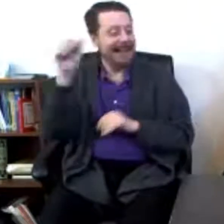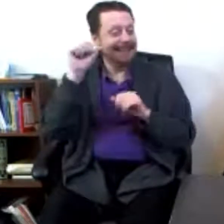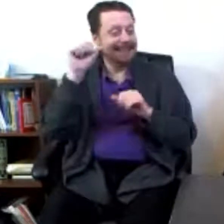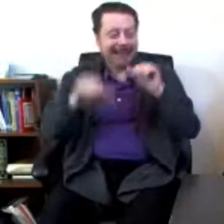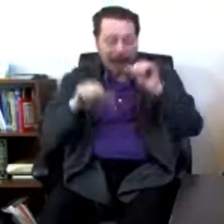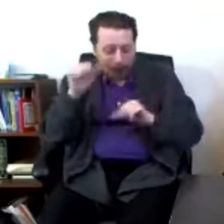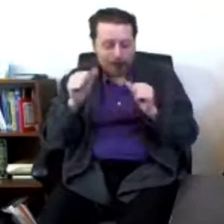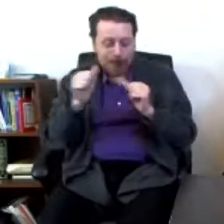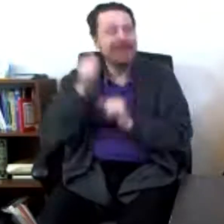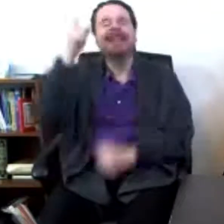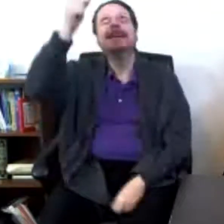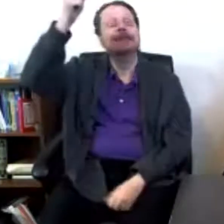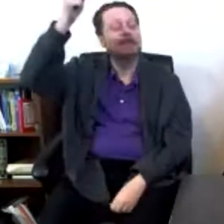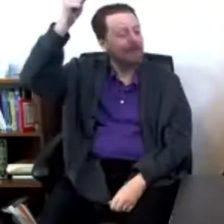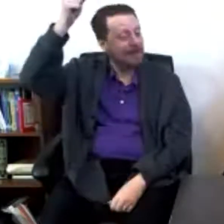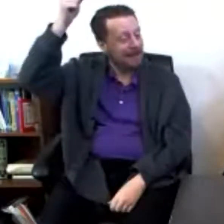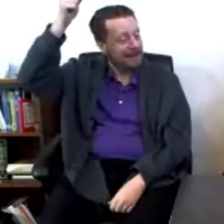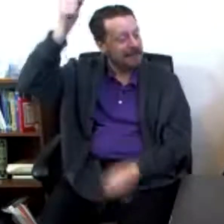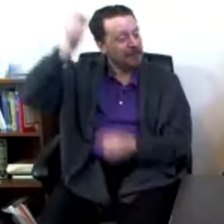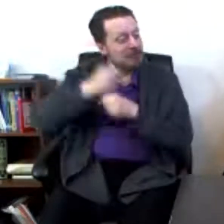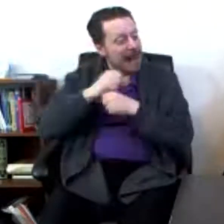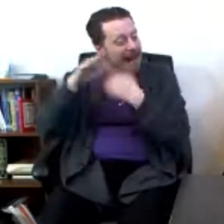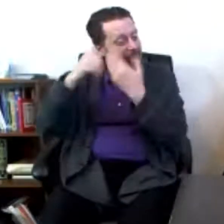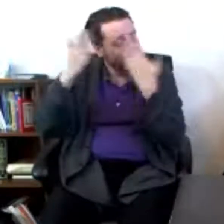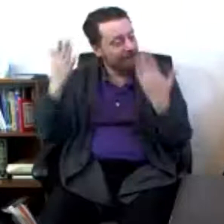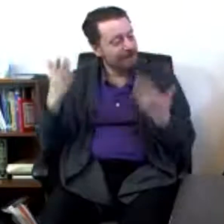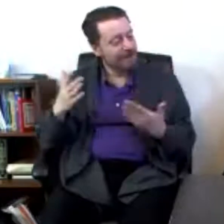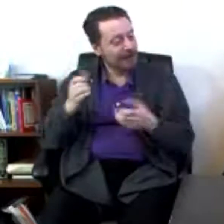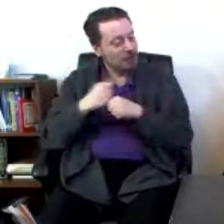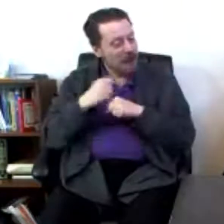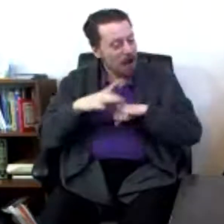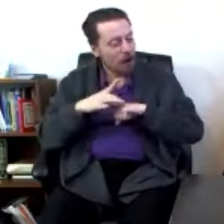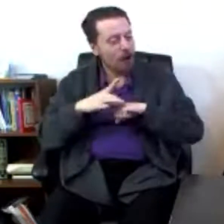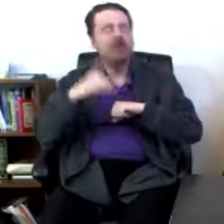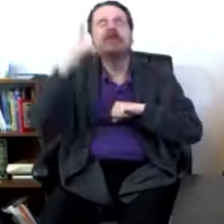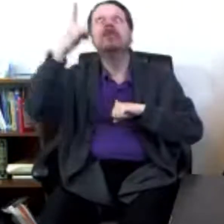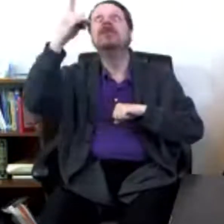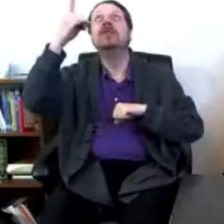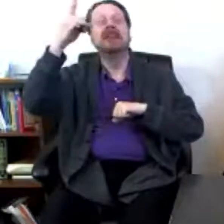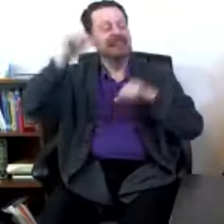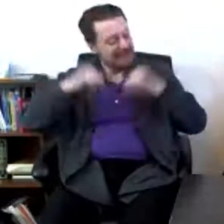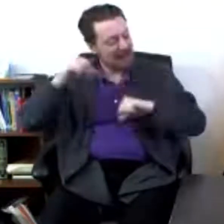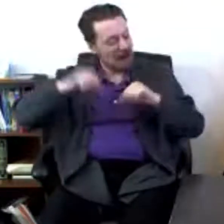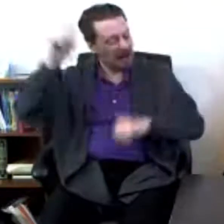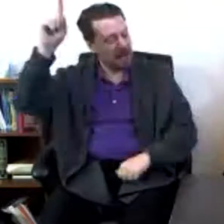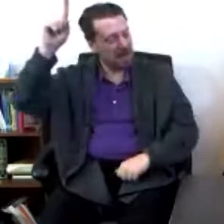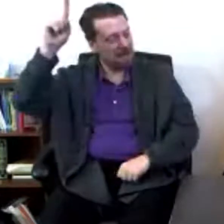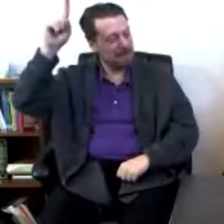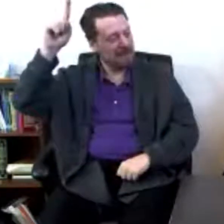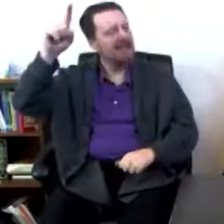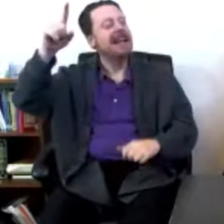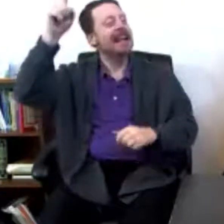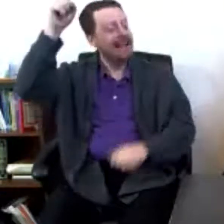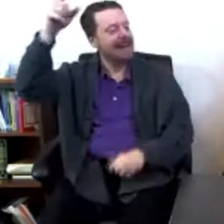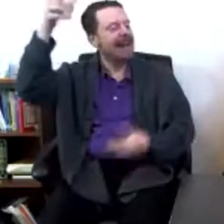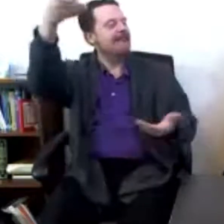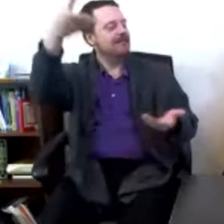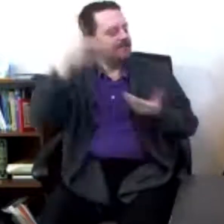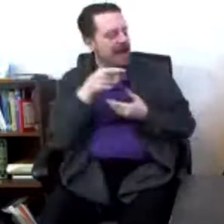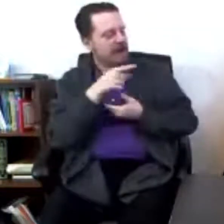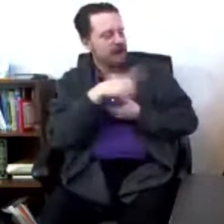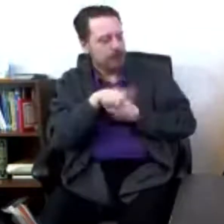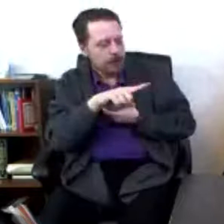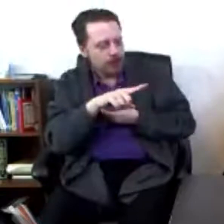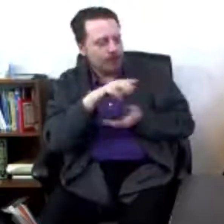God? The one who created heavens and earth is inviting you to forgive you